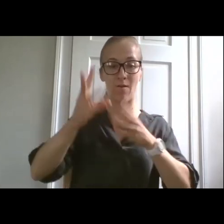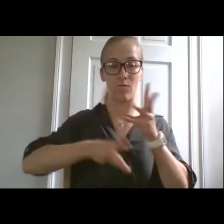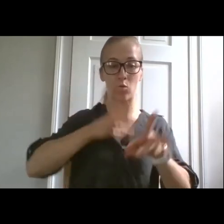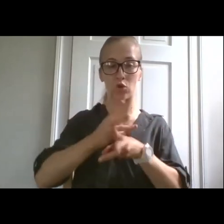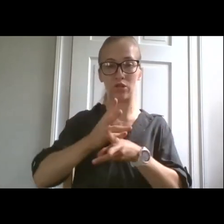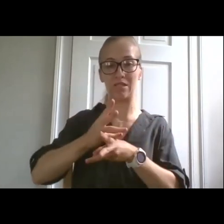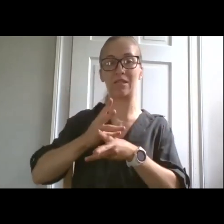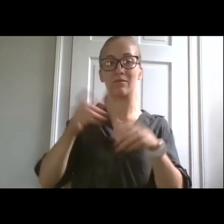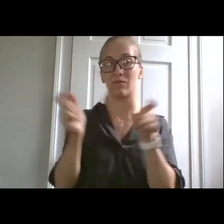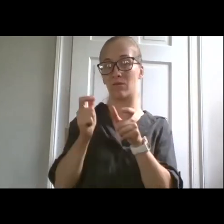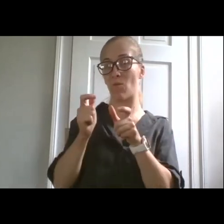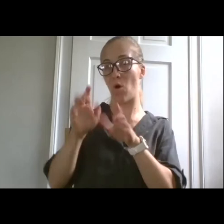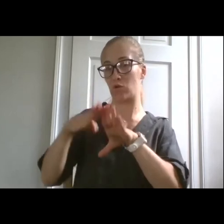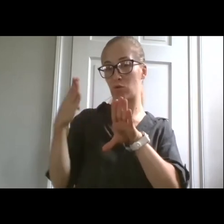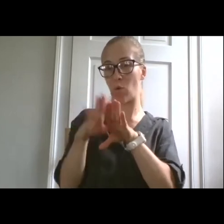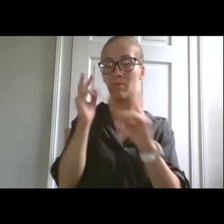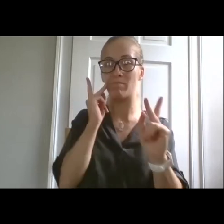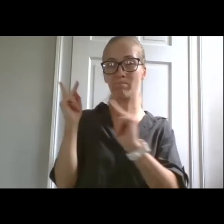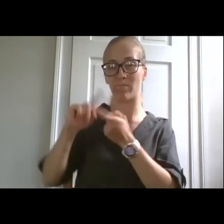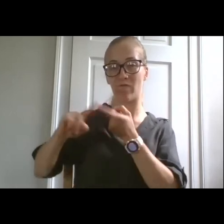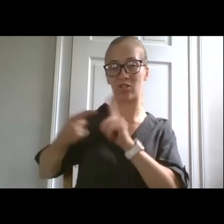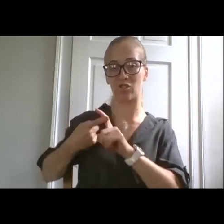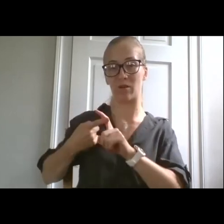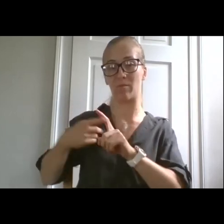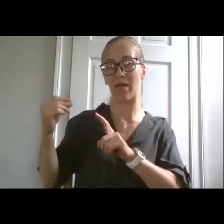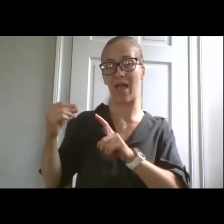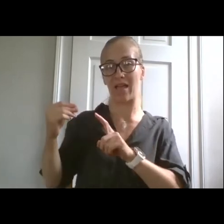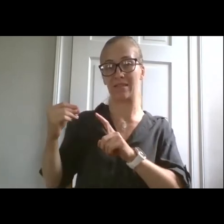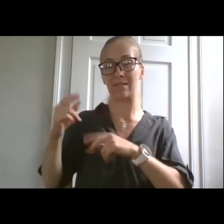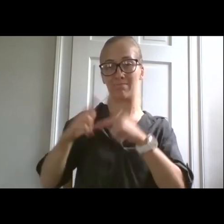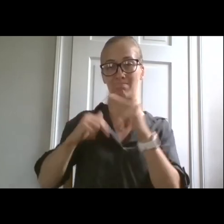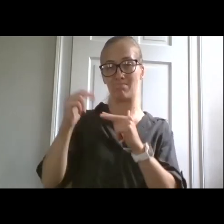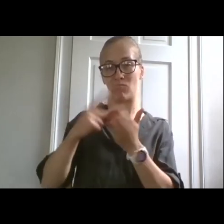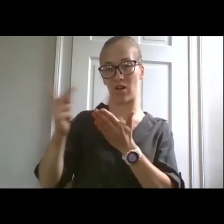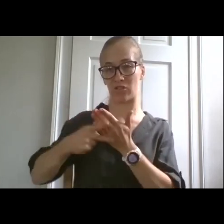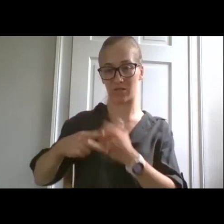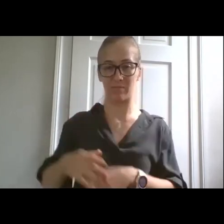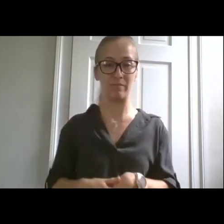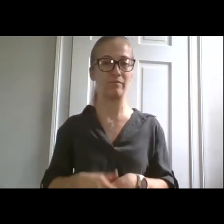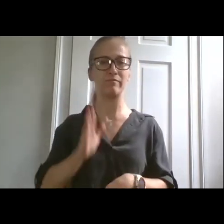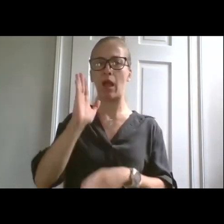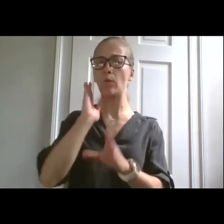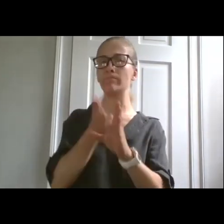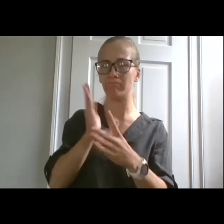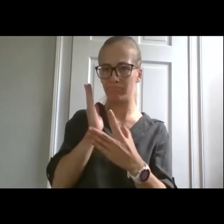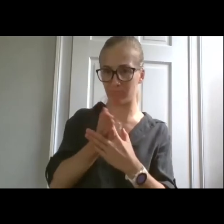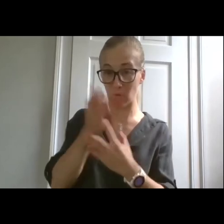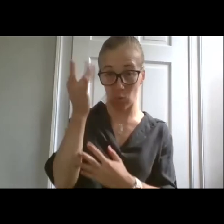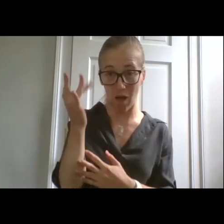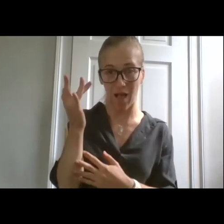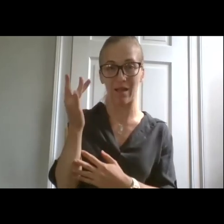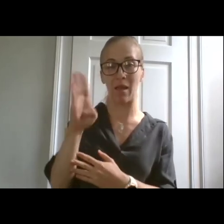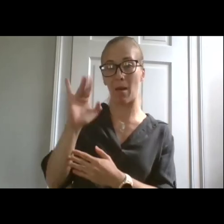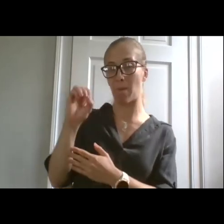a memoir of friendship, and Unbuilt Projects. Actually, I'm going to interrupt there because the bio Paul sent to